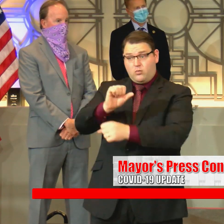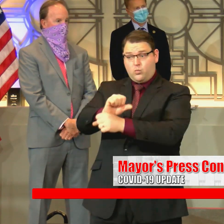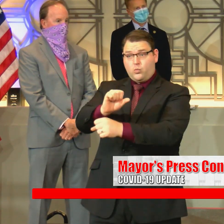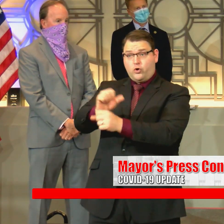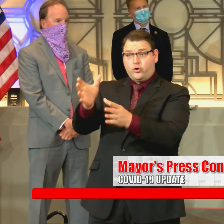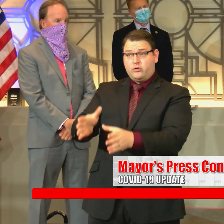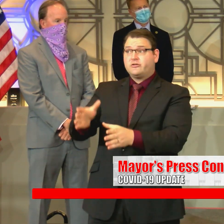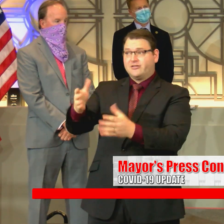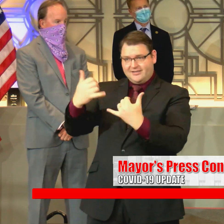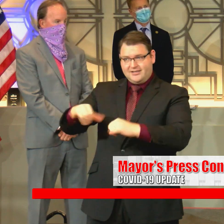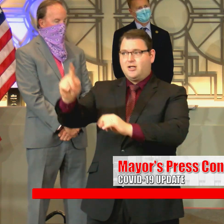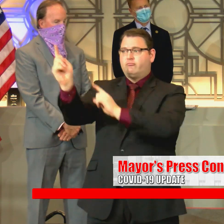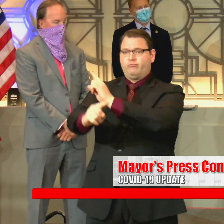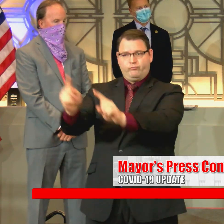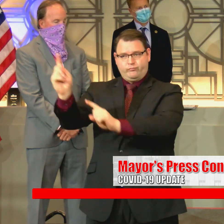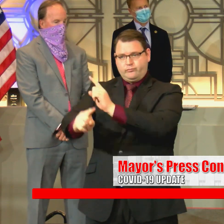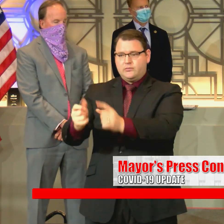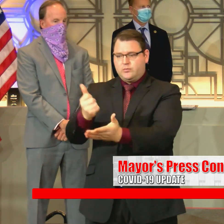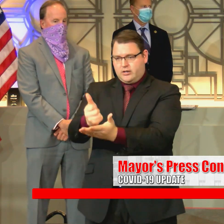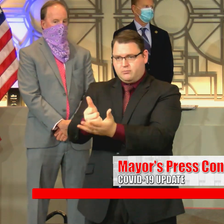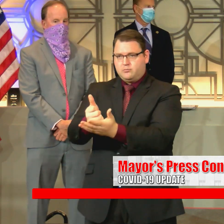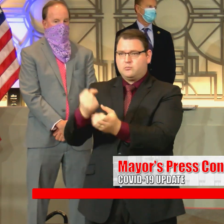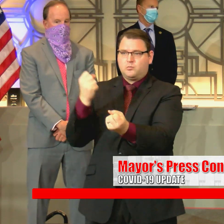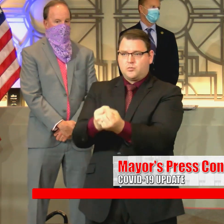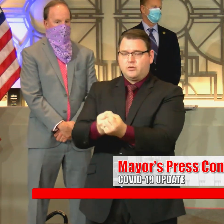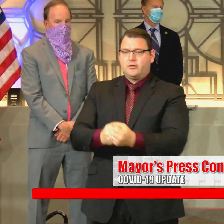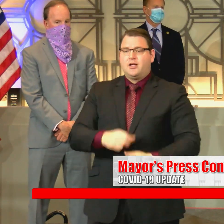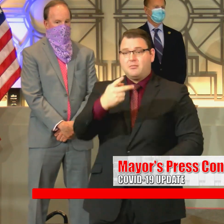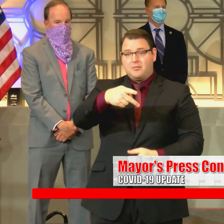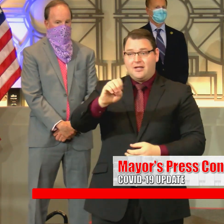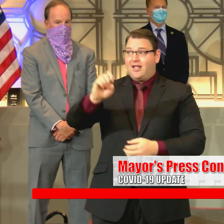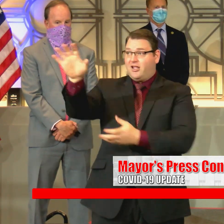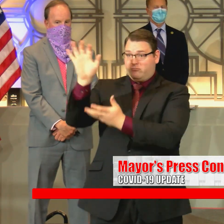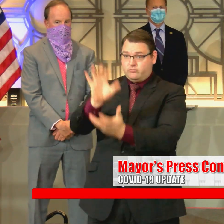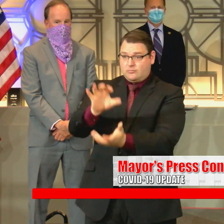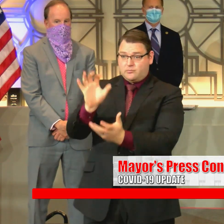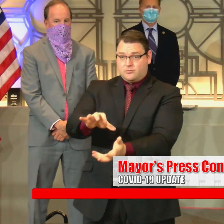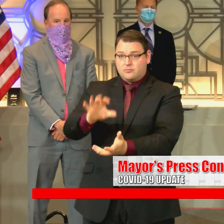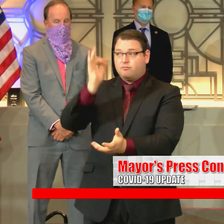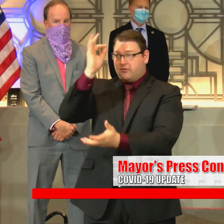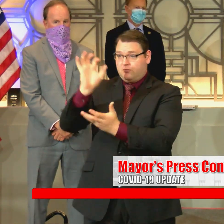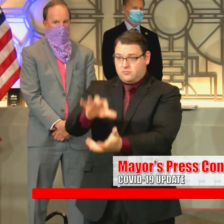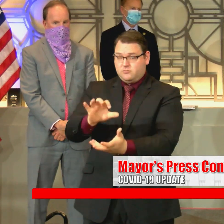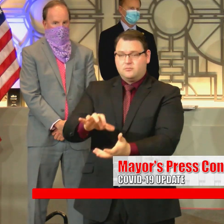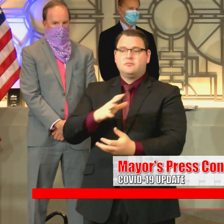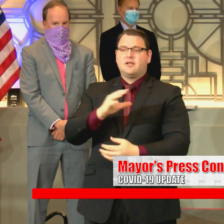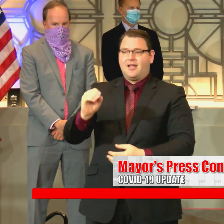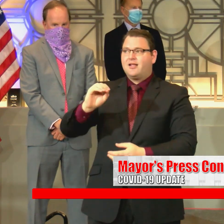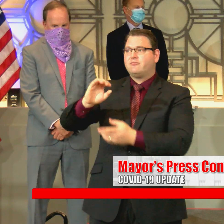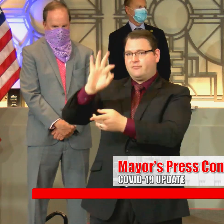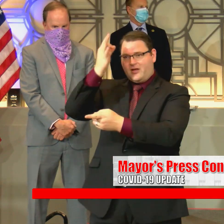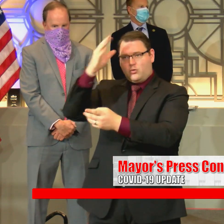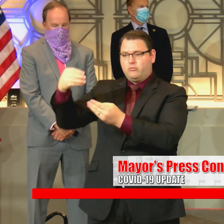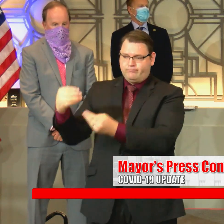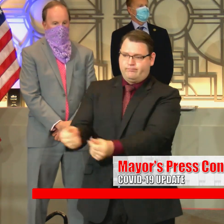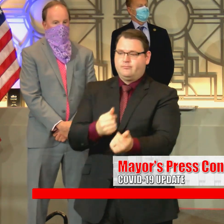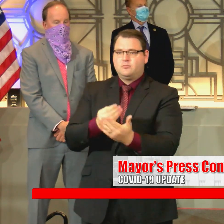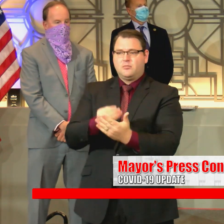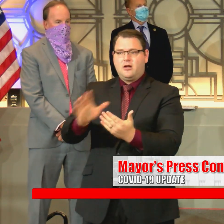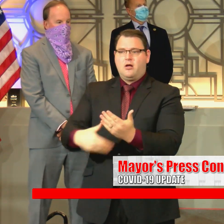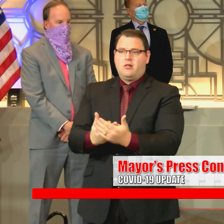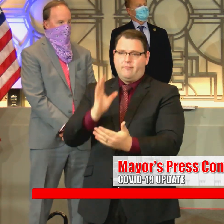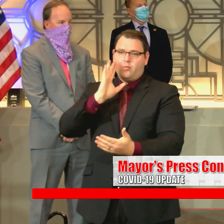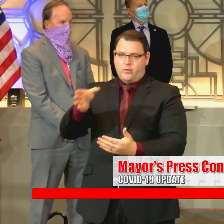PPEs for the testing sites in the city of Houston will continue. And the federal government will continue to assume 100% of the cost. And I want to give